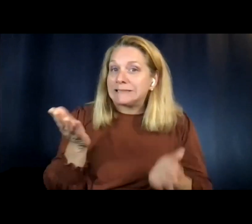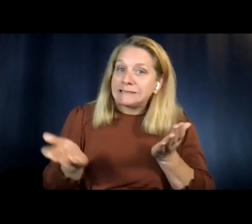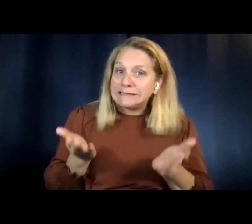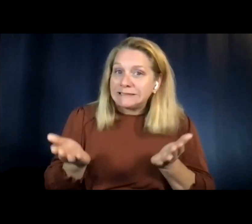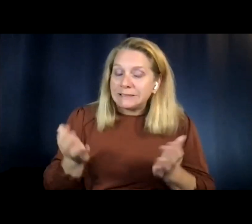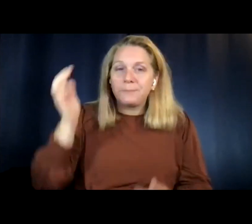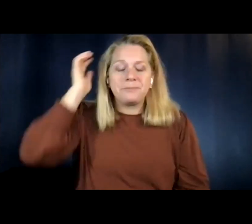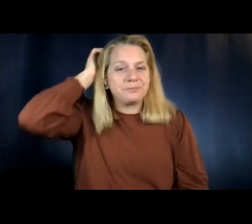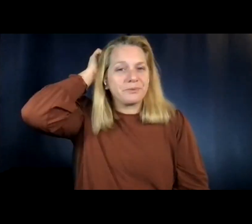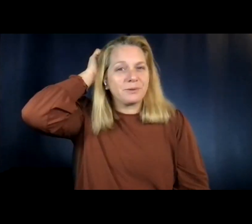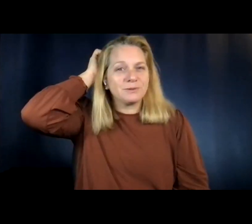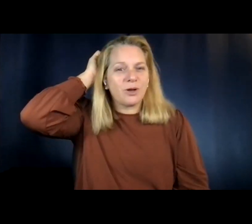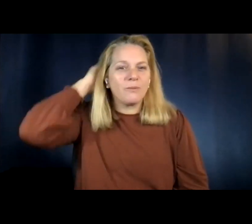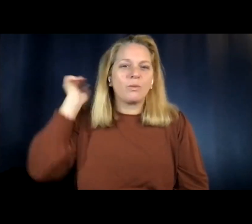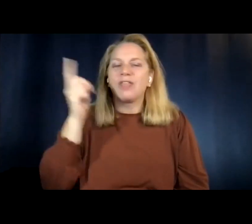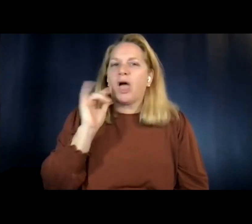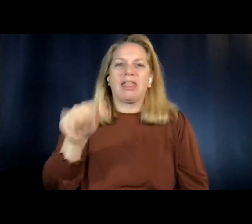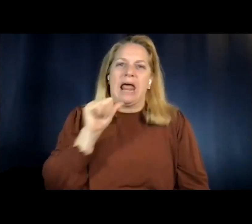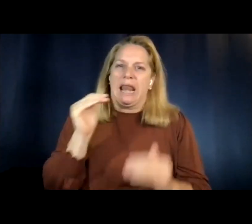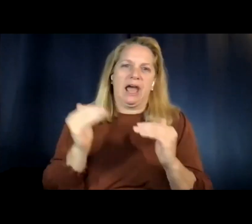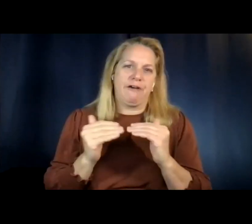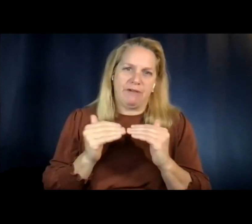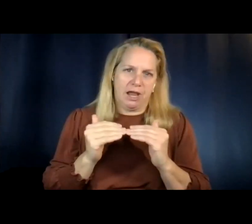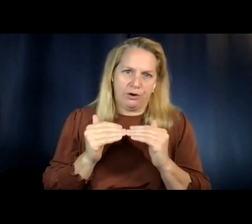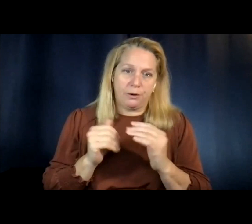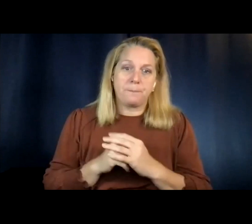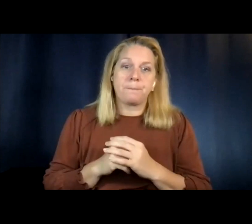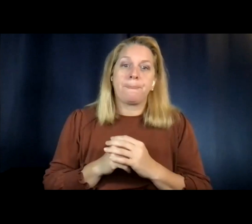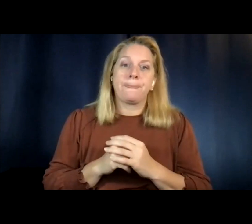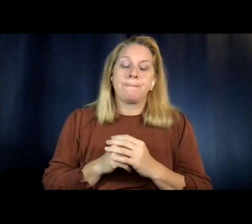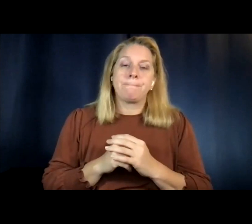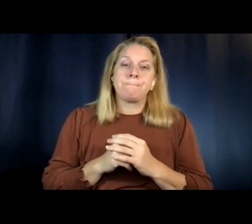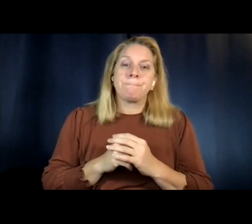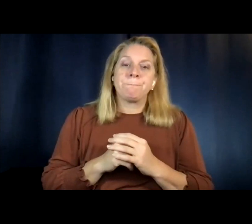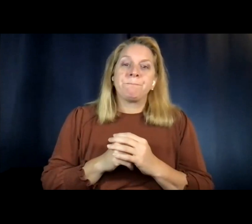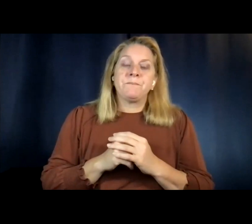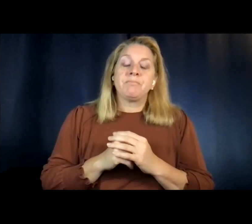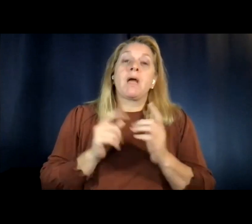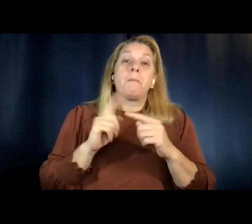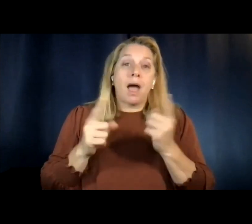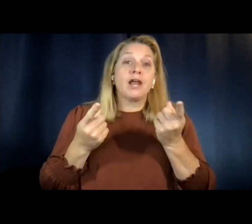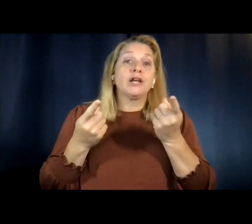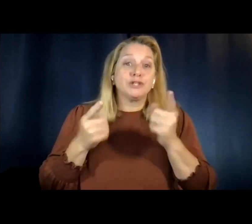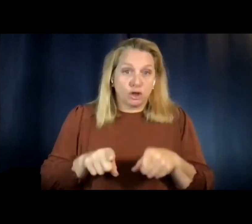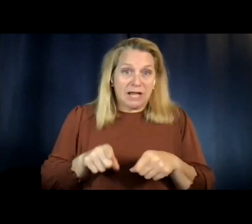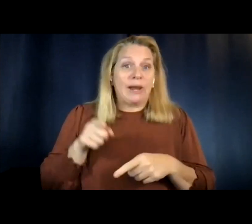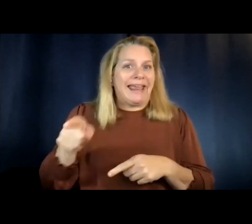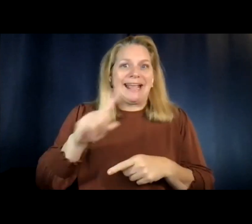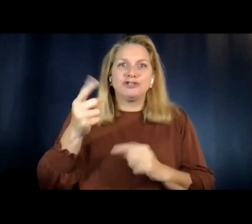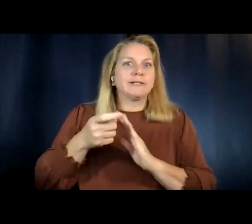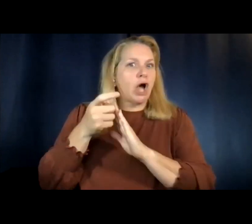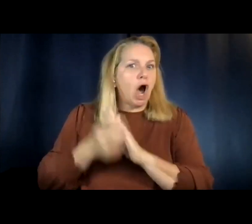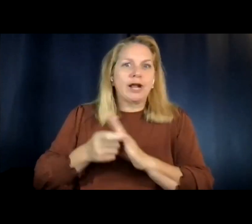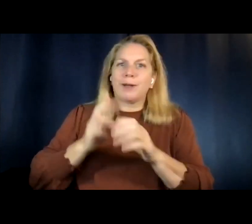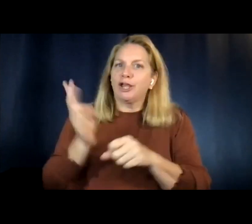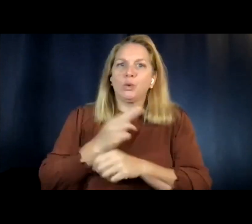So we thought this was unfair, but it turns out that he automatically used his interpreter about half